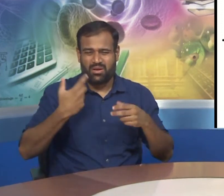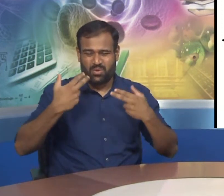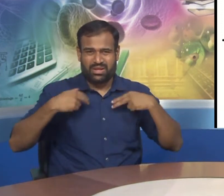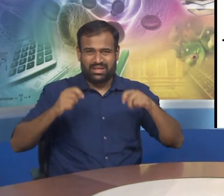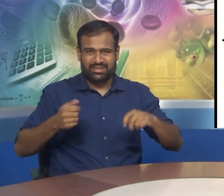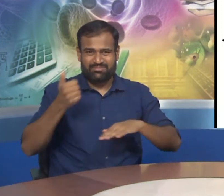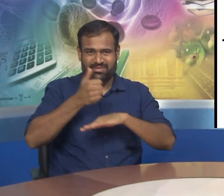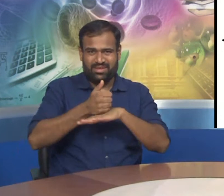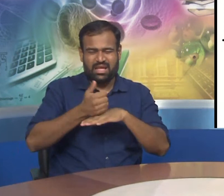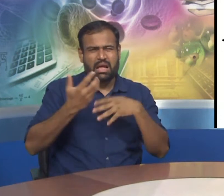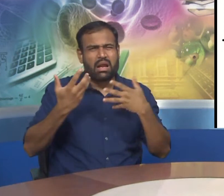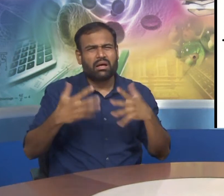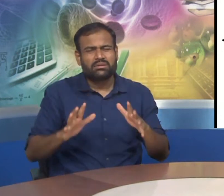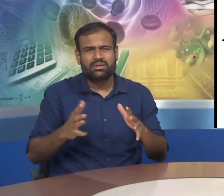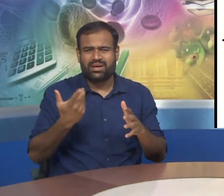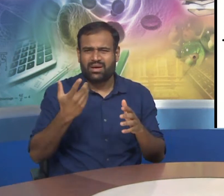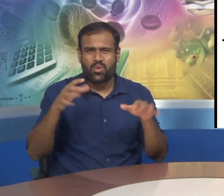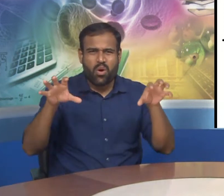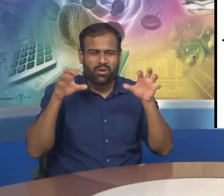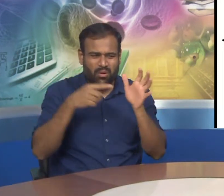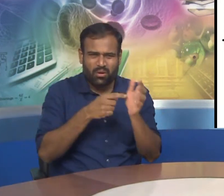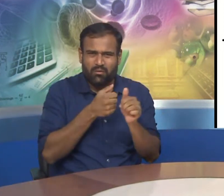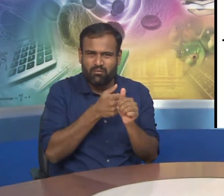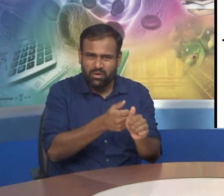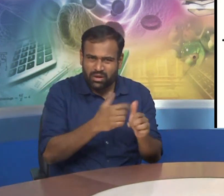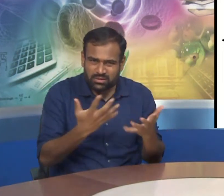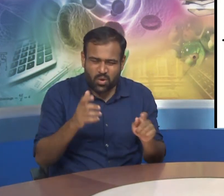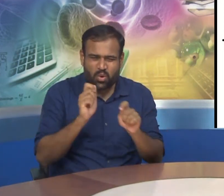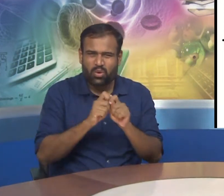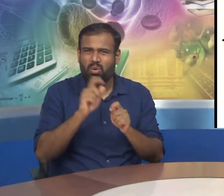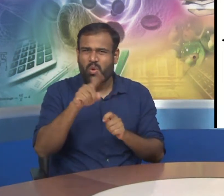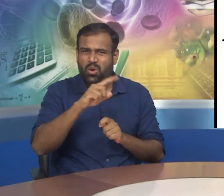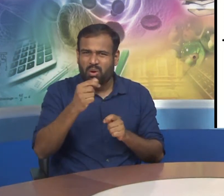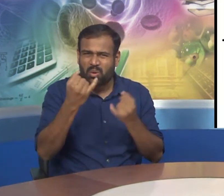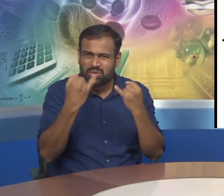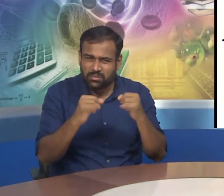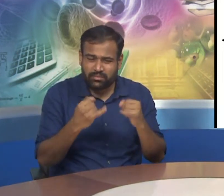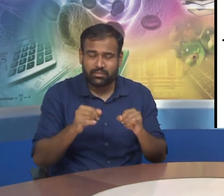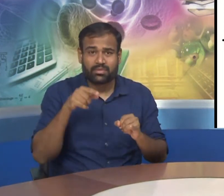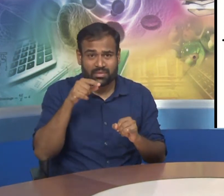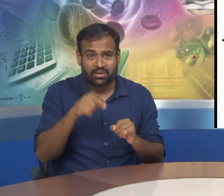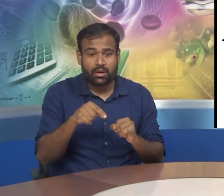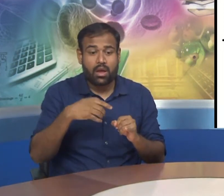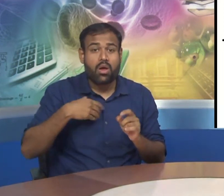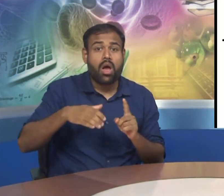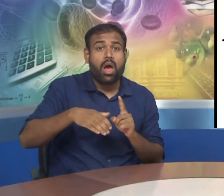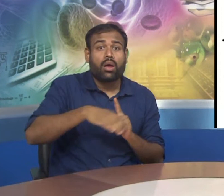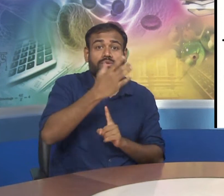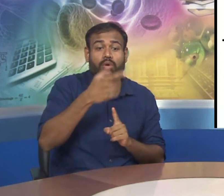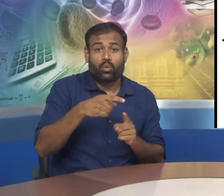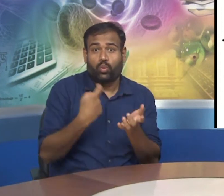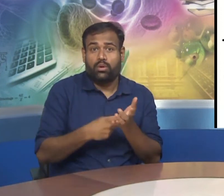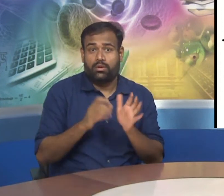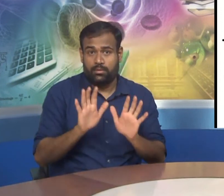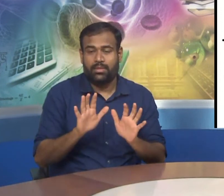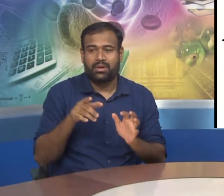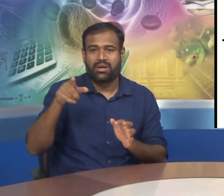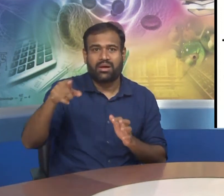A judge of the Supreme Court can be removed from office by an order of the President passed after